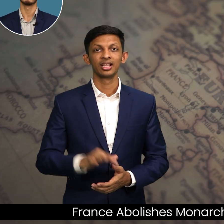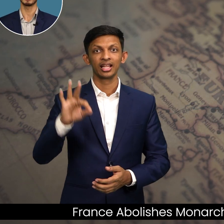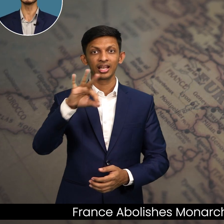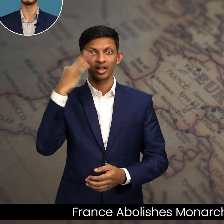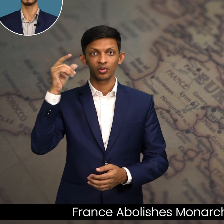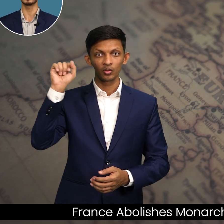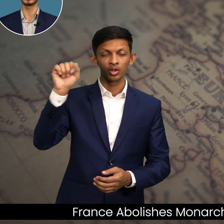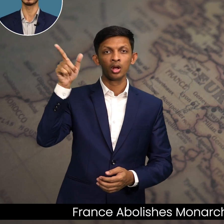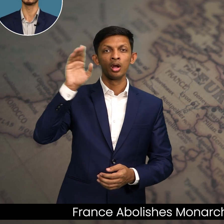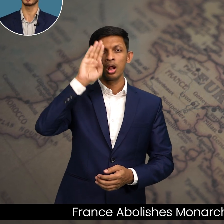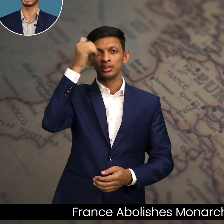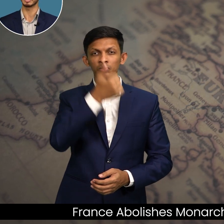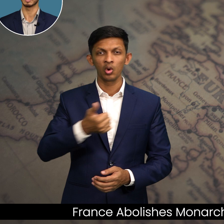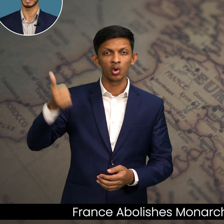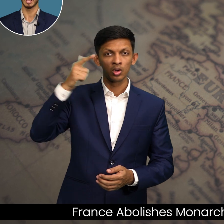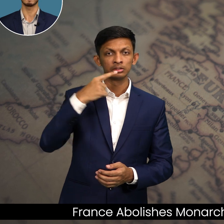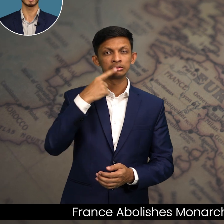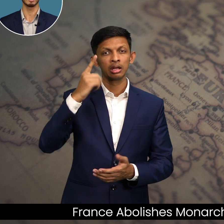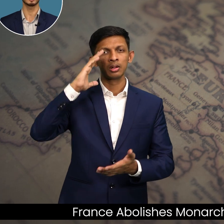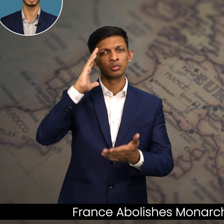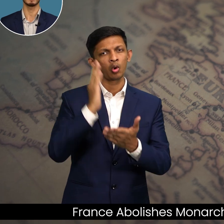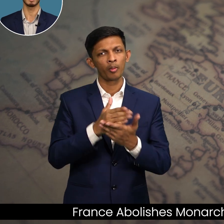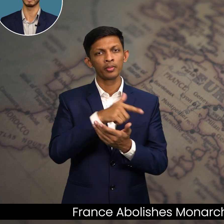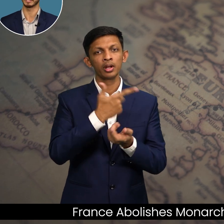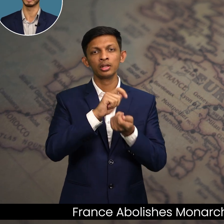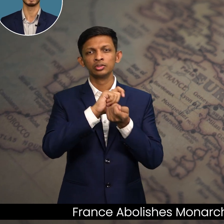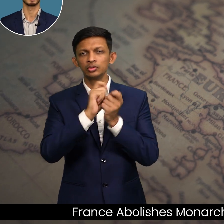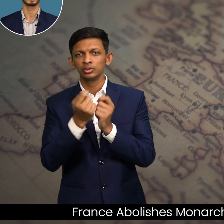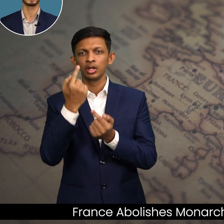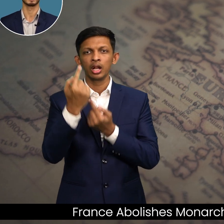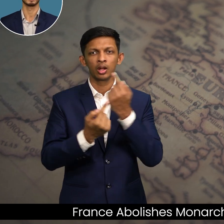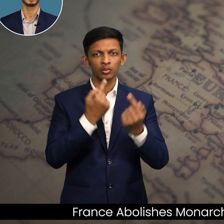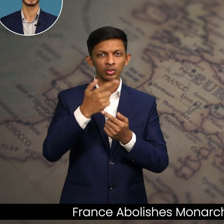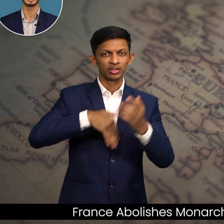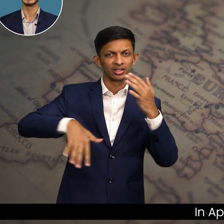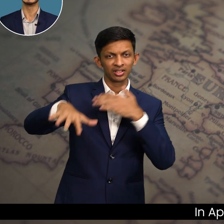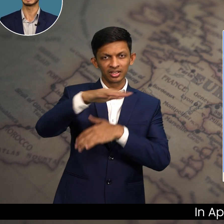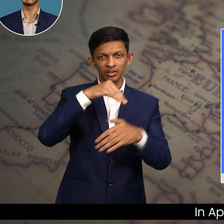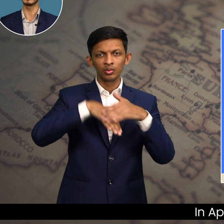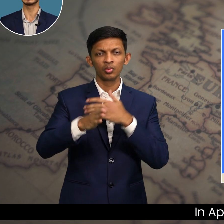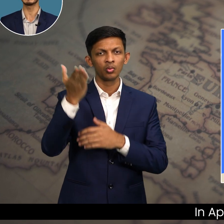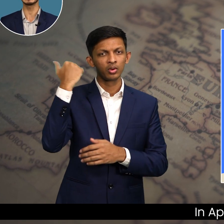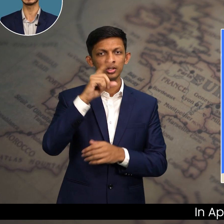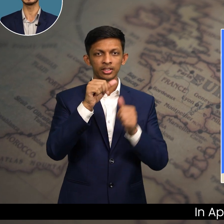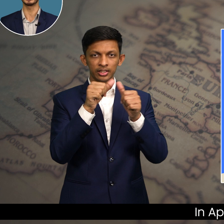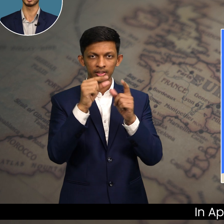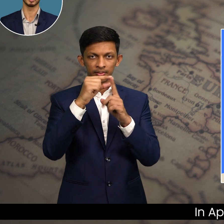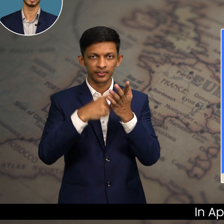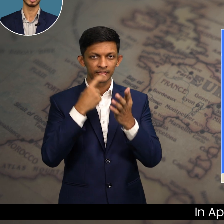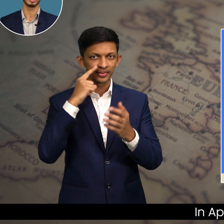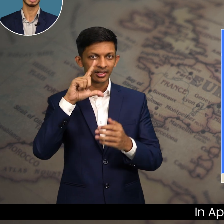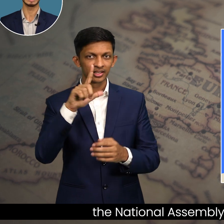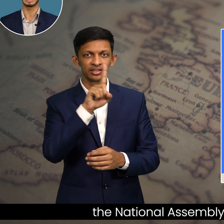it. France abolishes monarchy and becomes a republic. In April